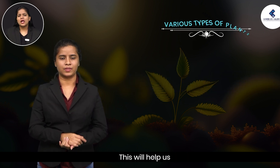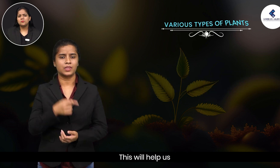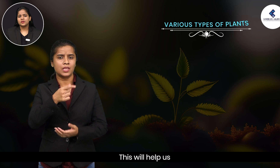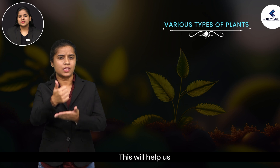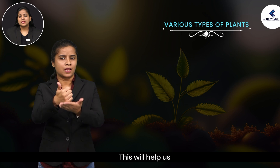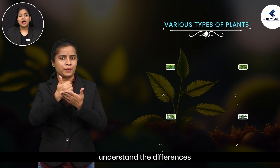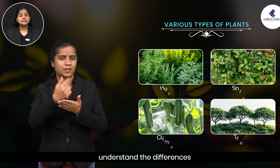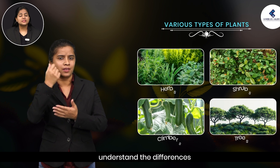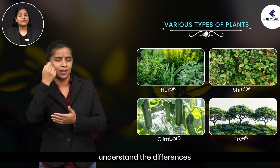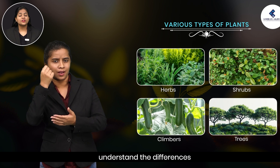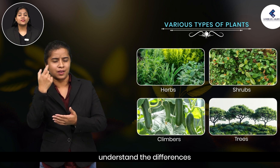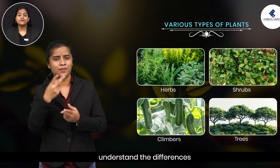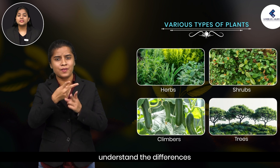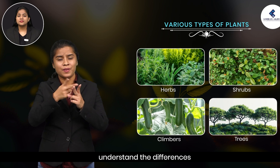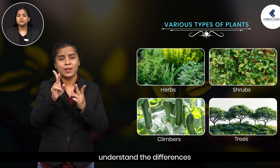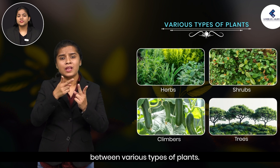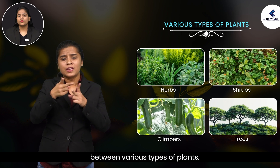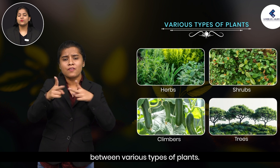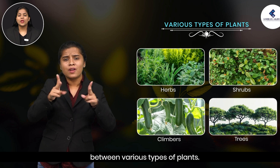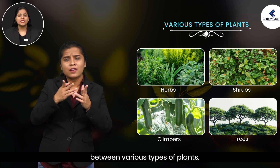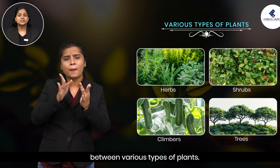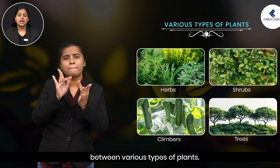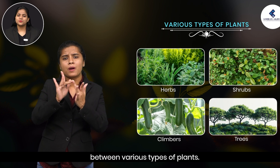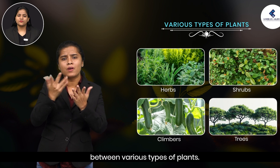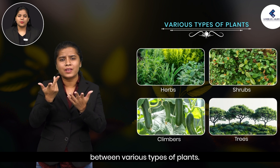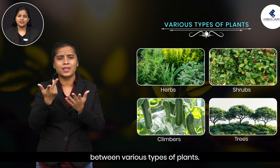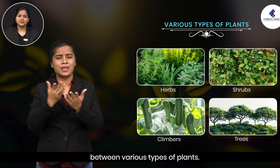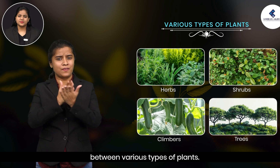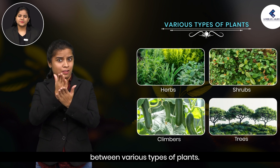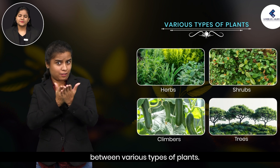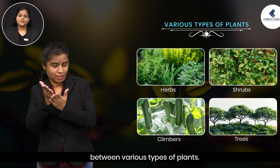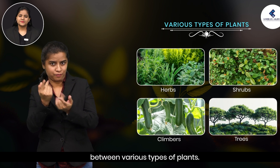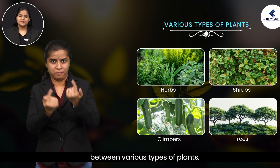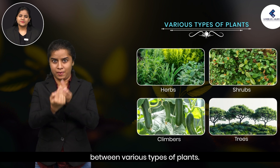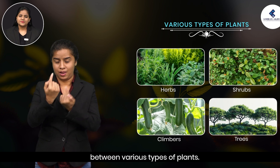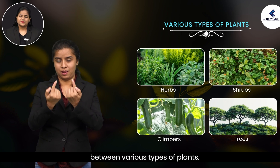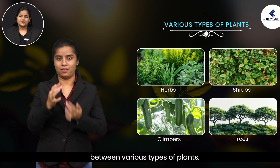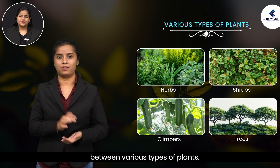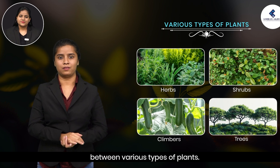This will help us understand the differences between various types of plants.